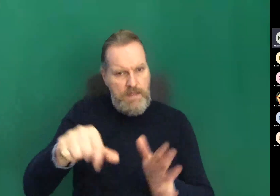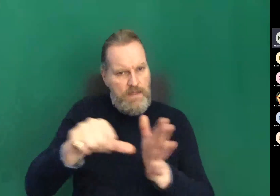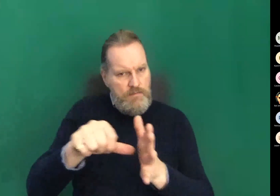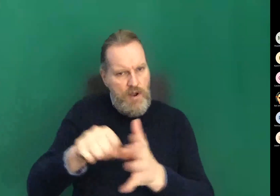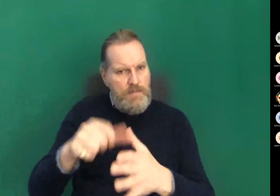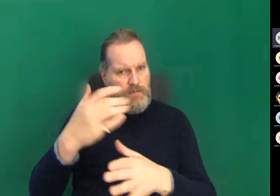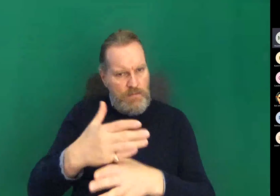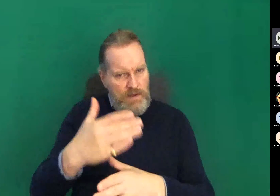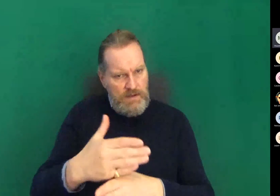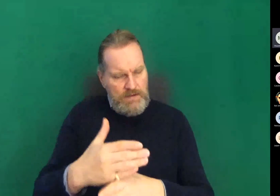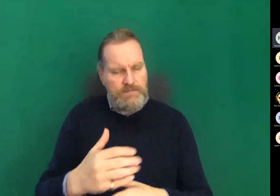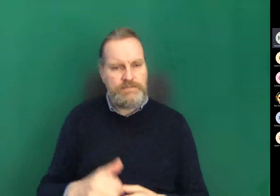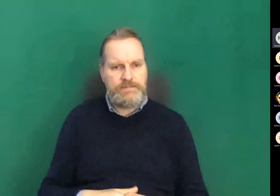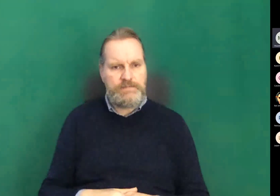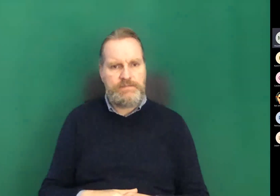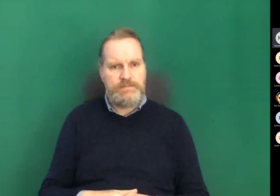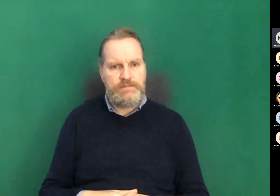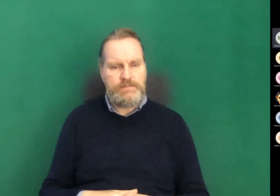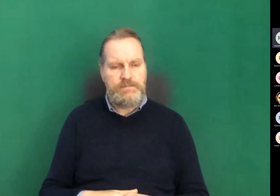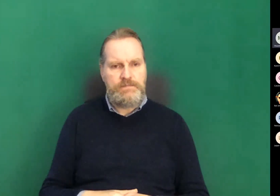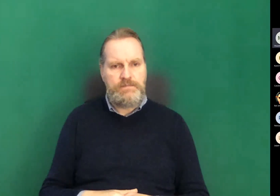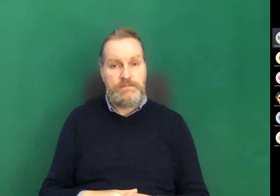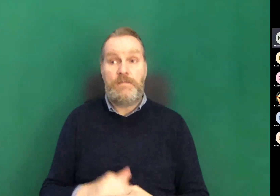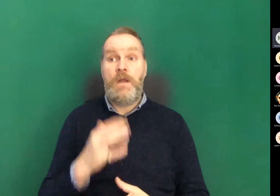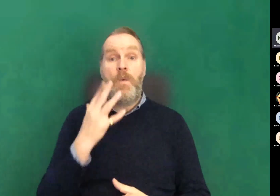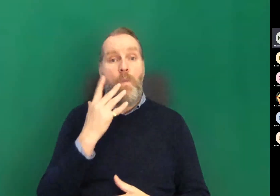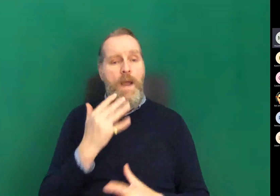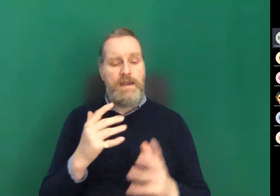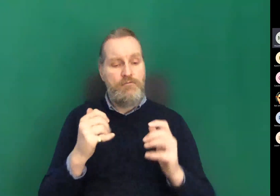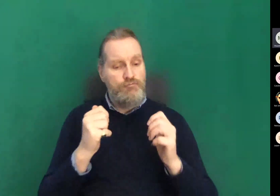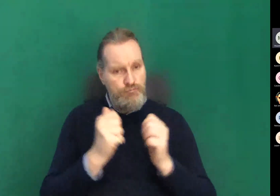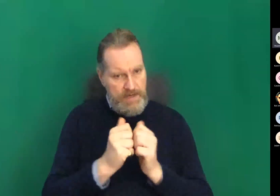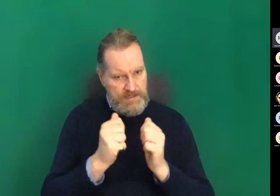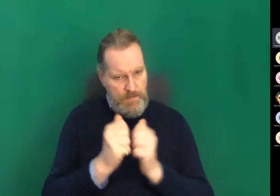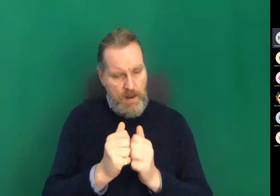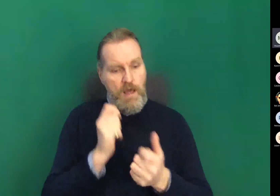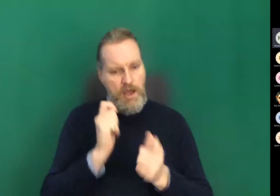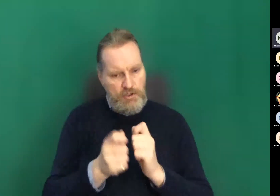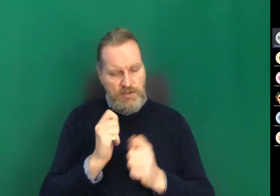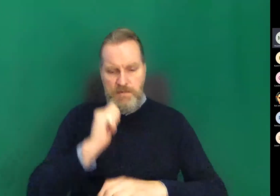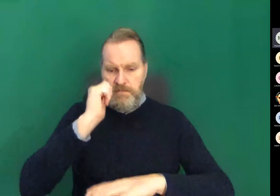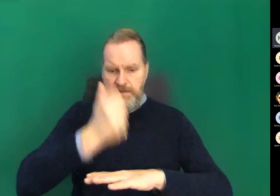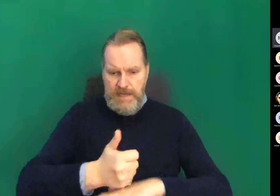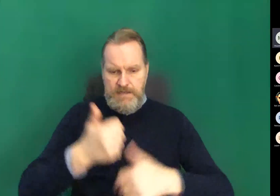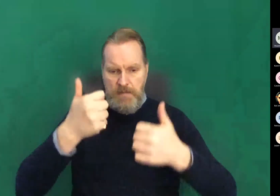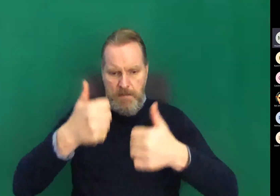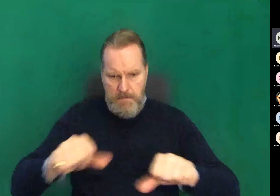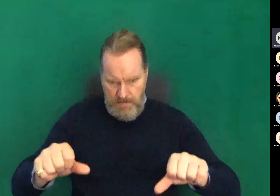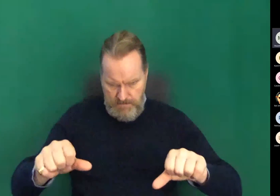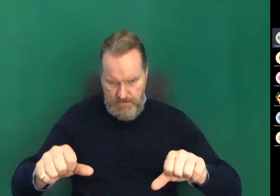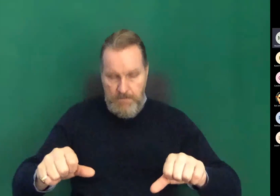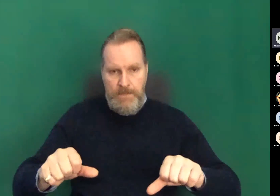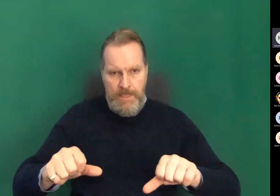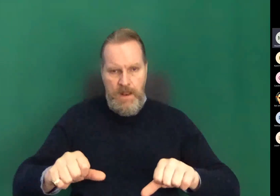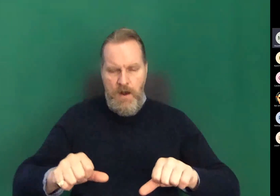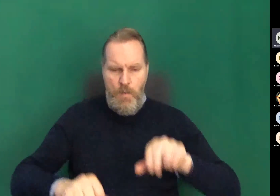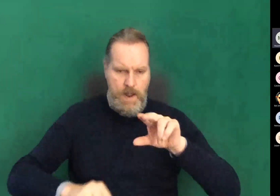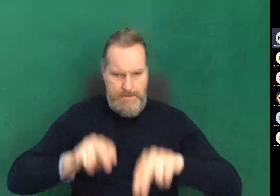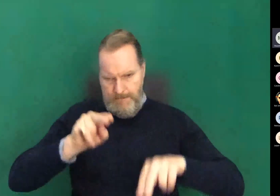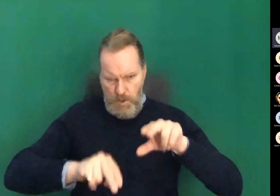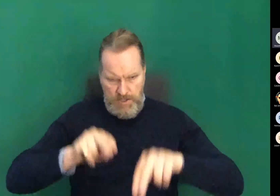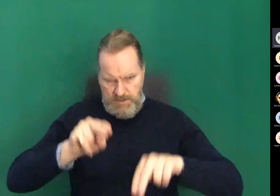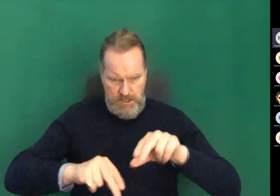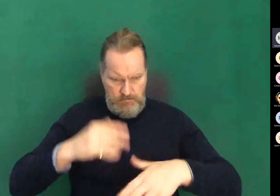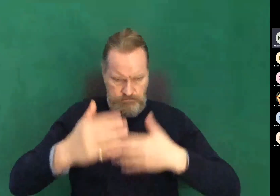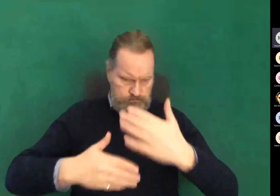seeking. Once a reasonable adjustment has been put in place, there is often a period of monitoring to see if it is